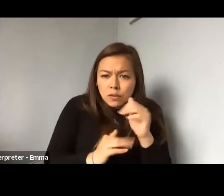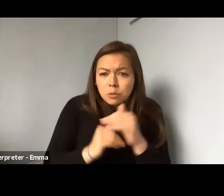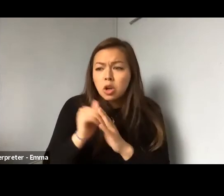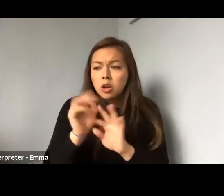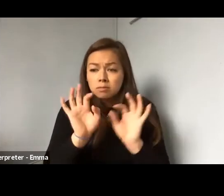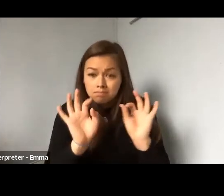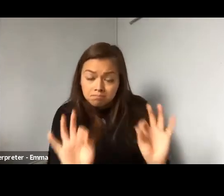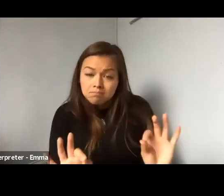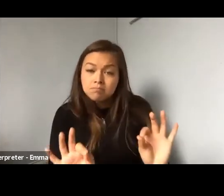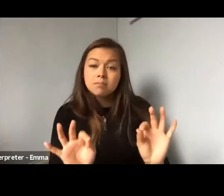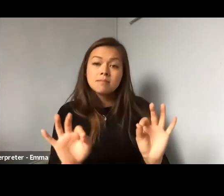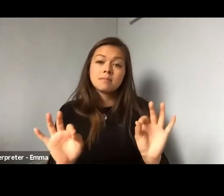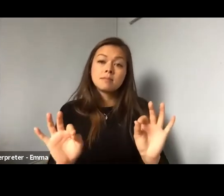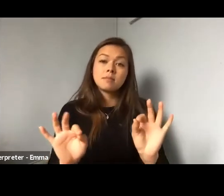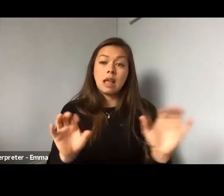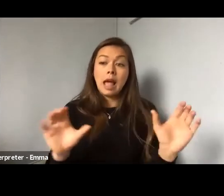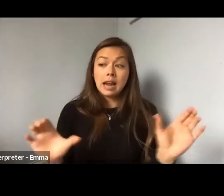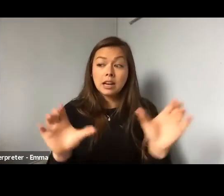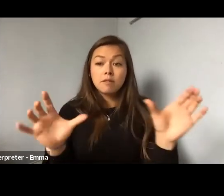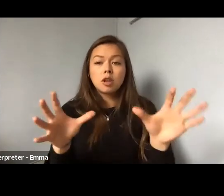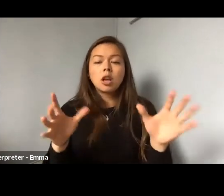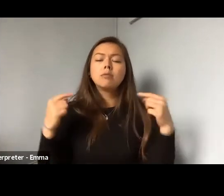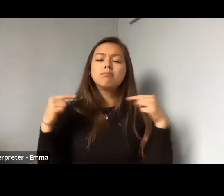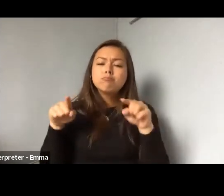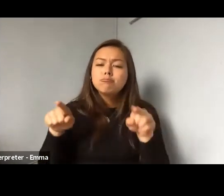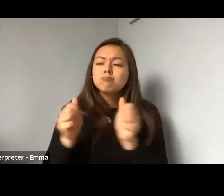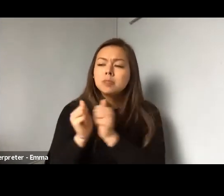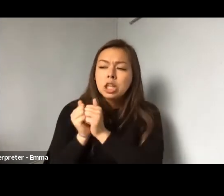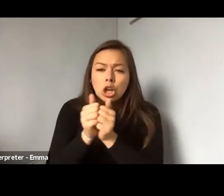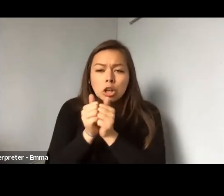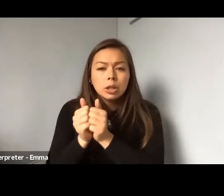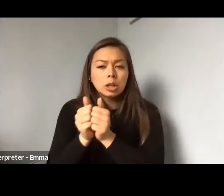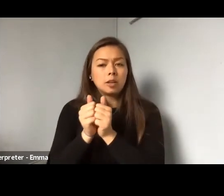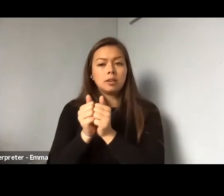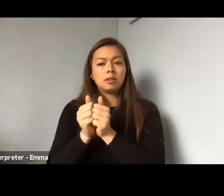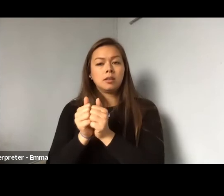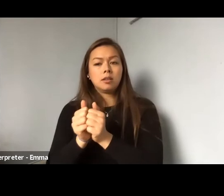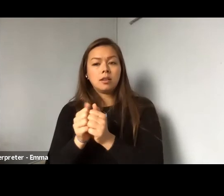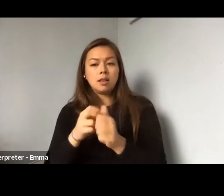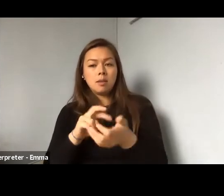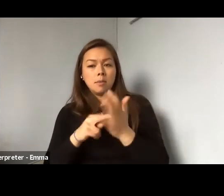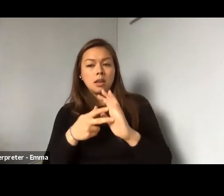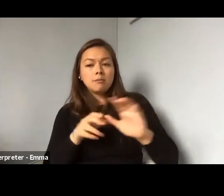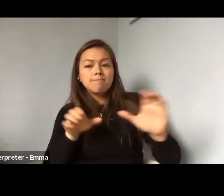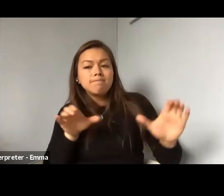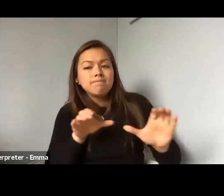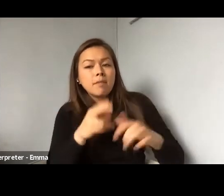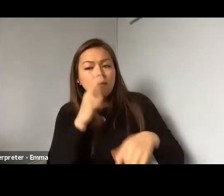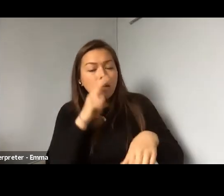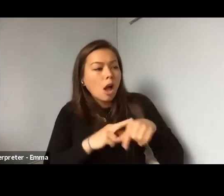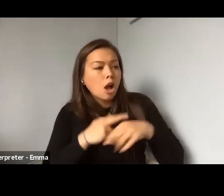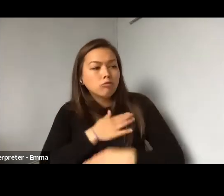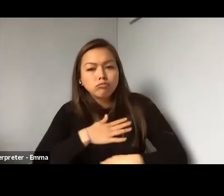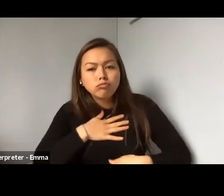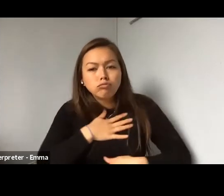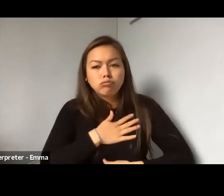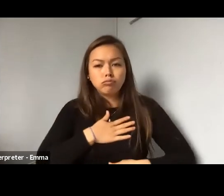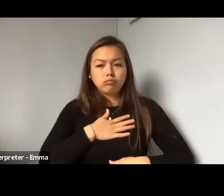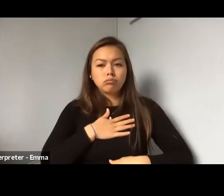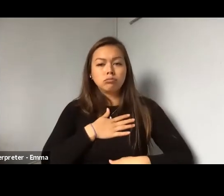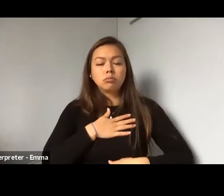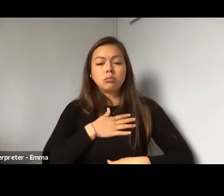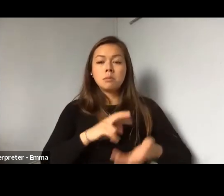so that they felt that they could create on this platform. There was really only 2.5 days